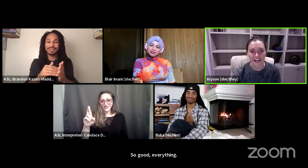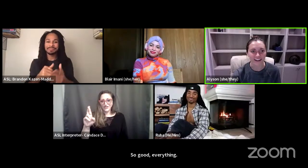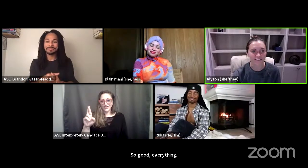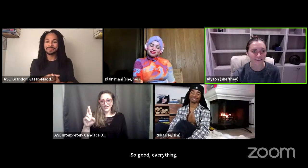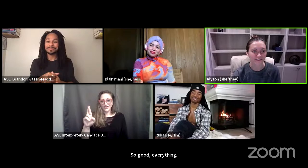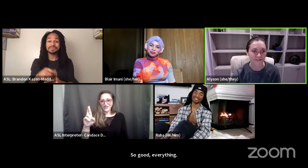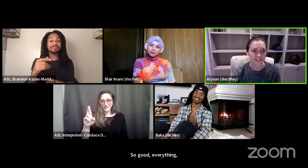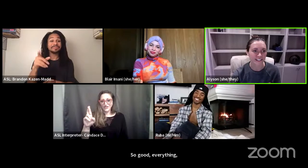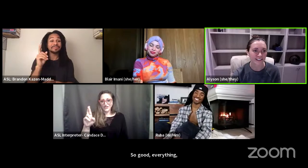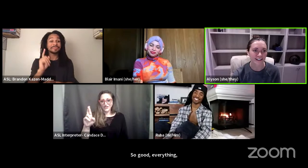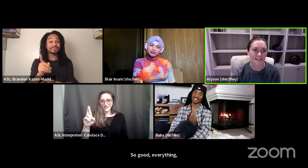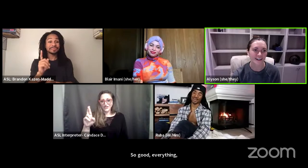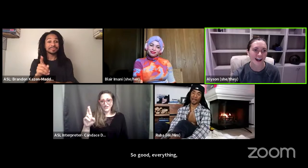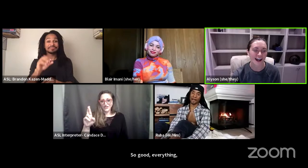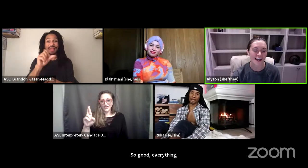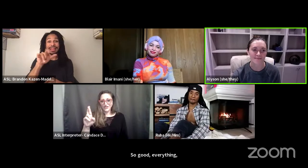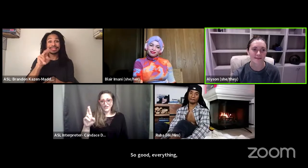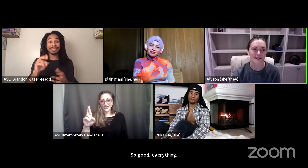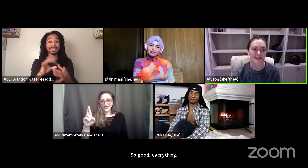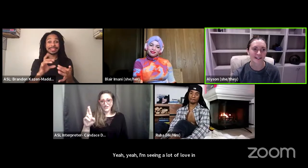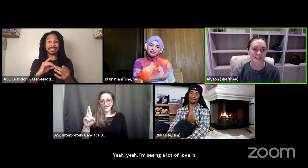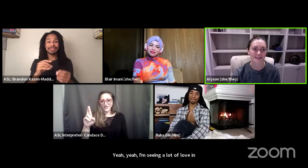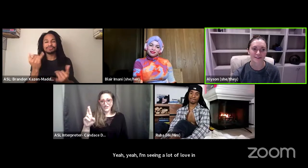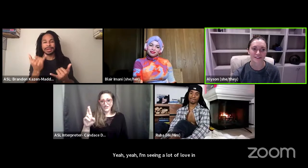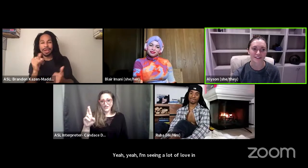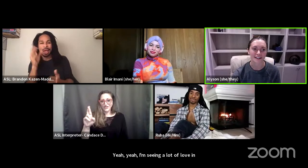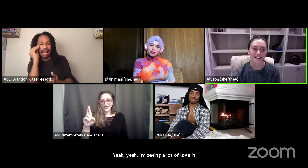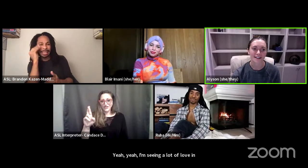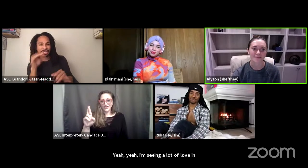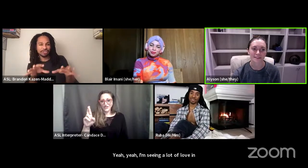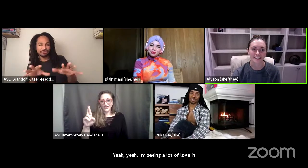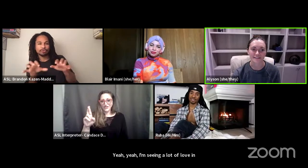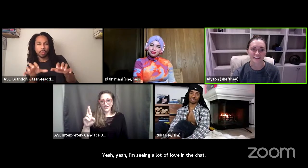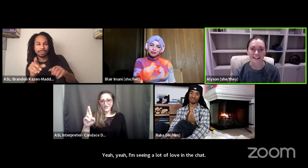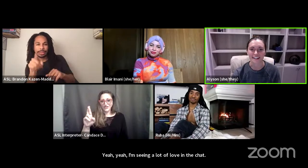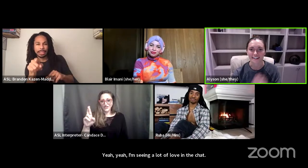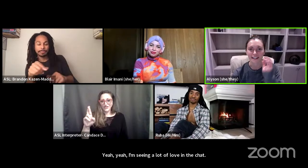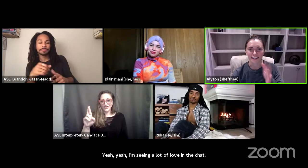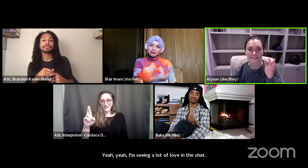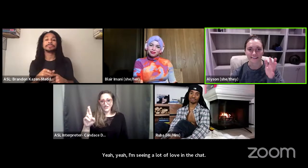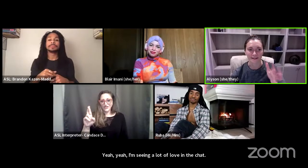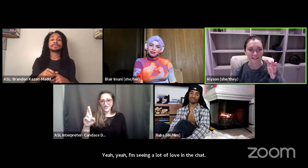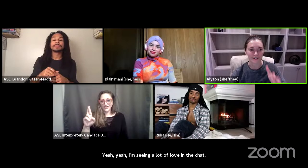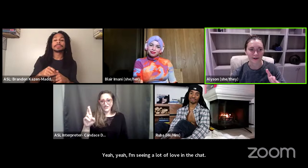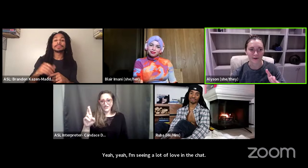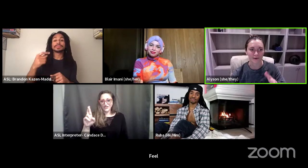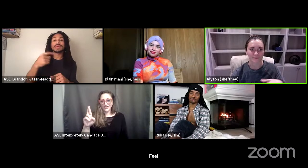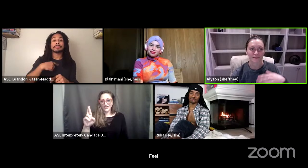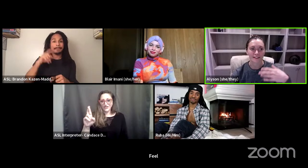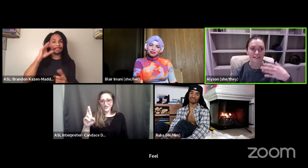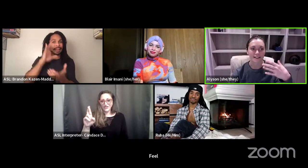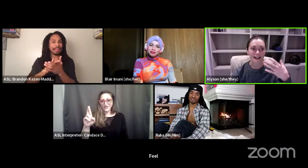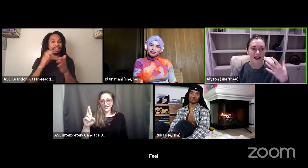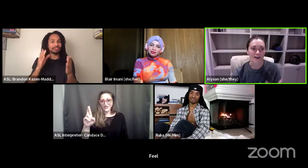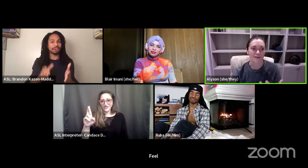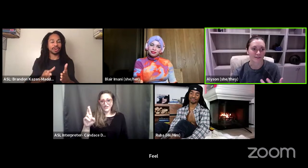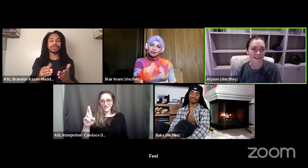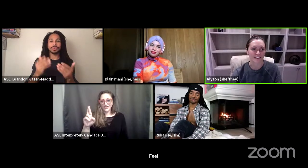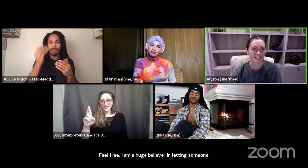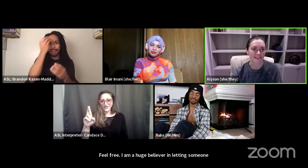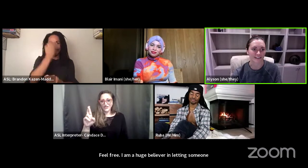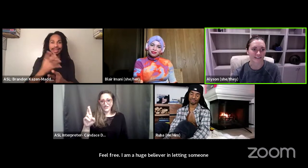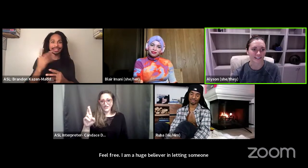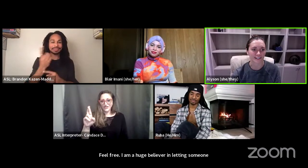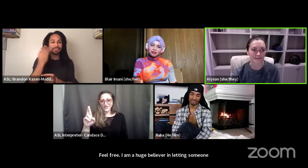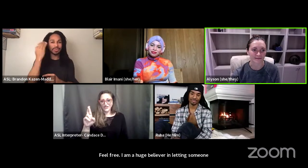in the chat. Feel free. I am a huge believer in letting someone know how